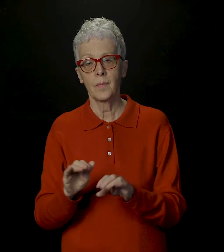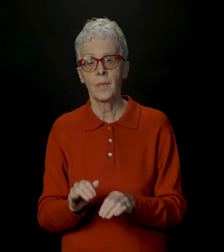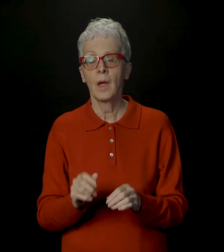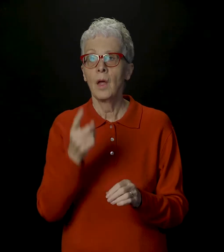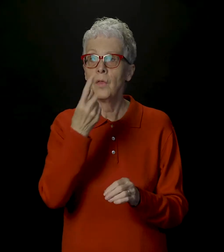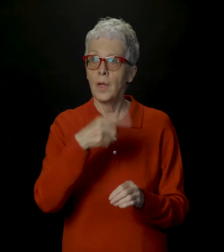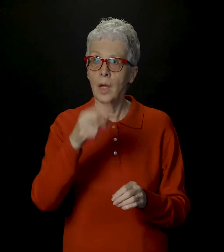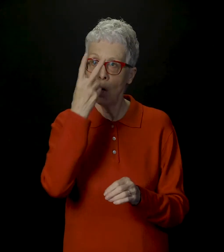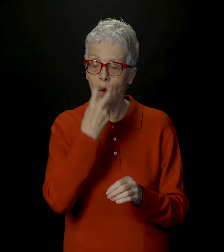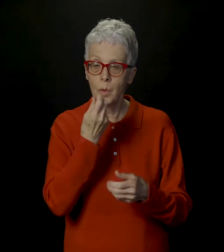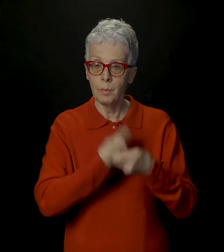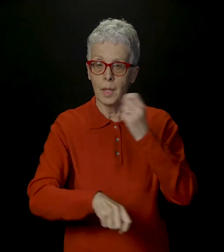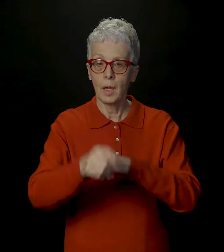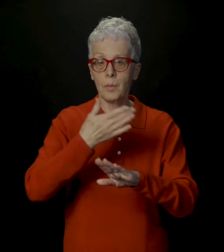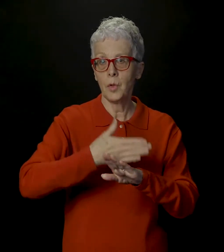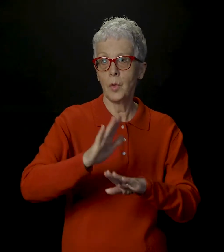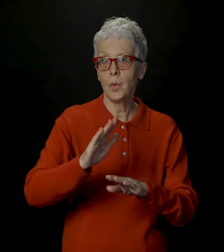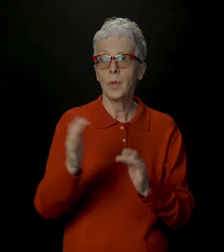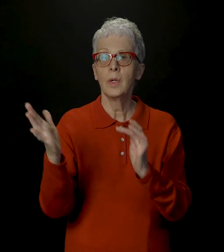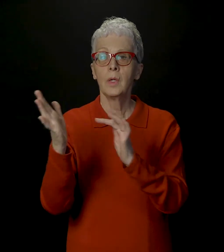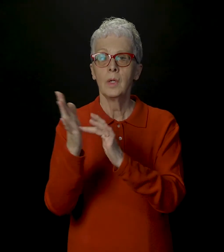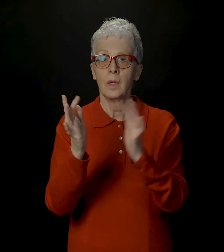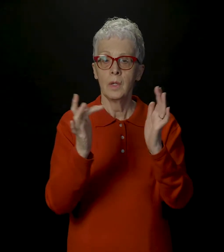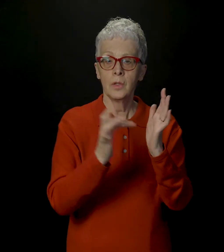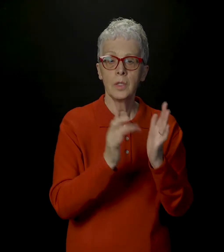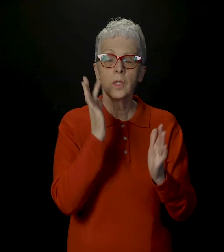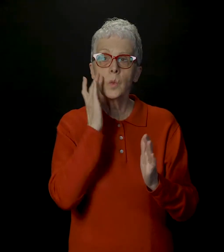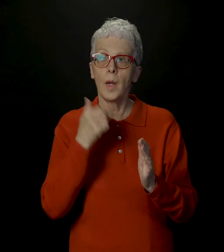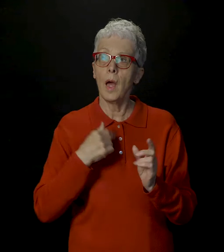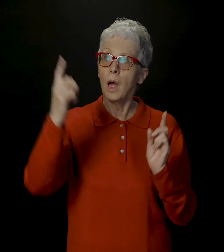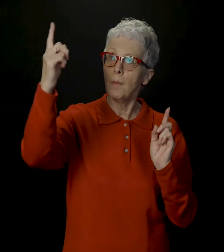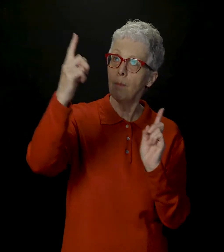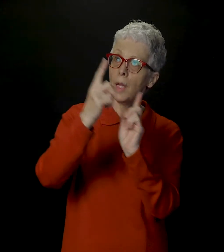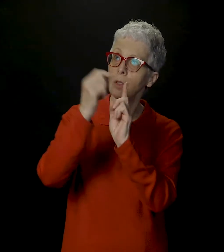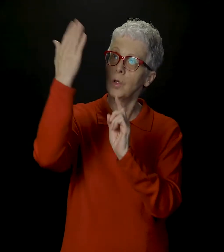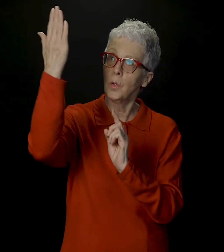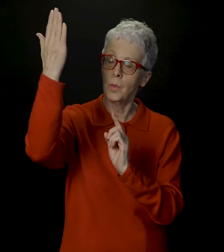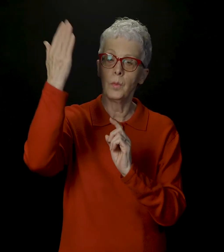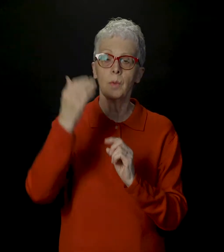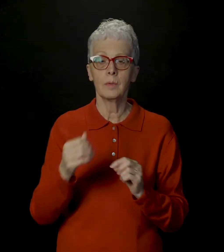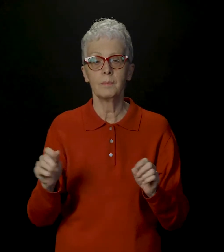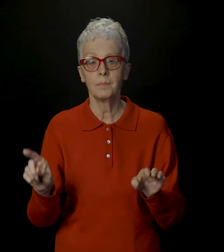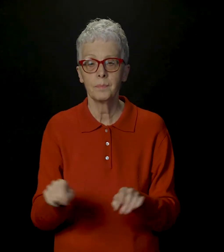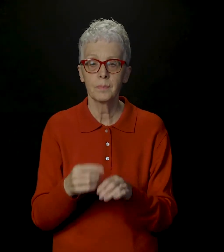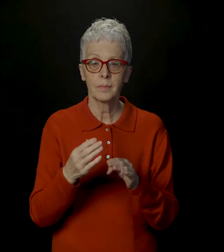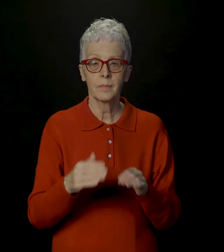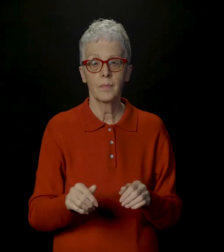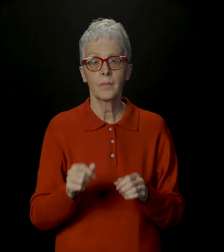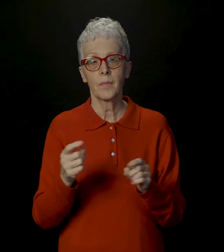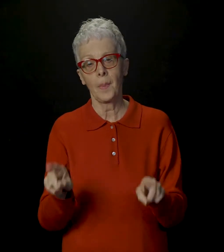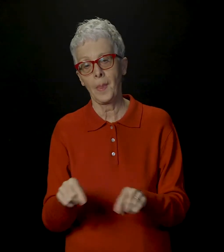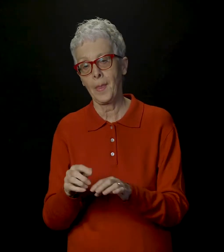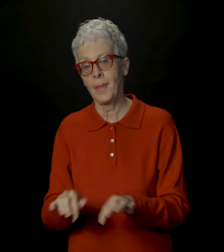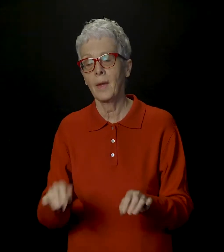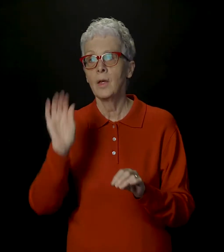The only new Jesus, when I met you You called my